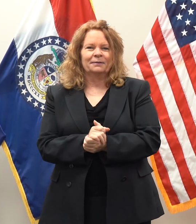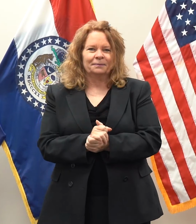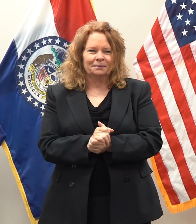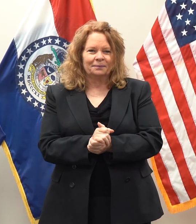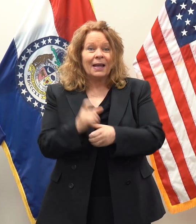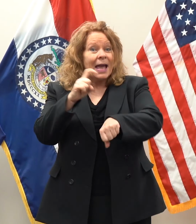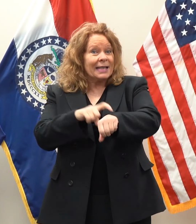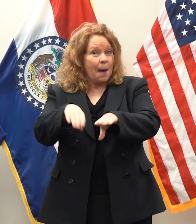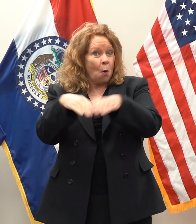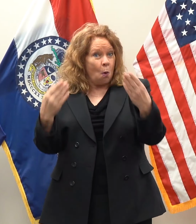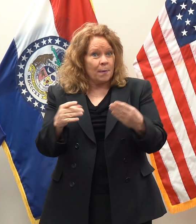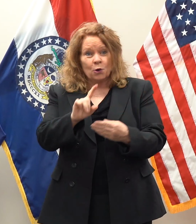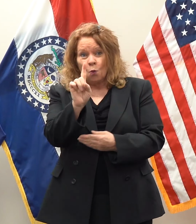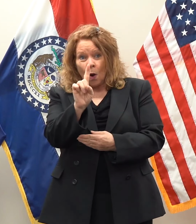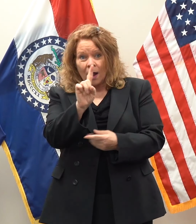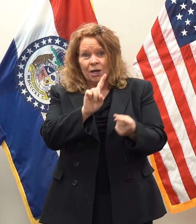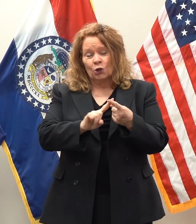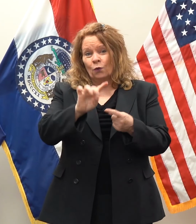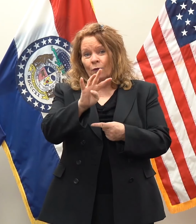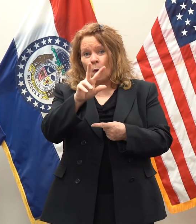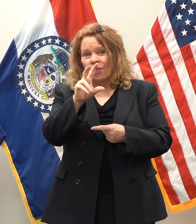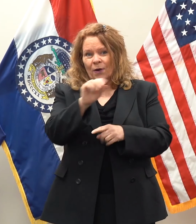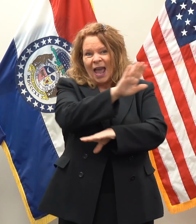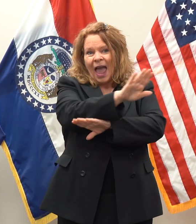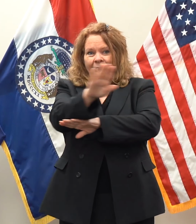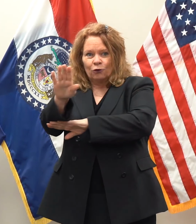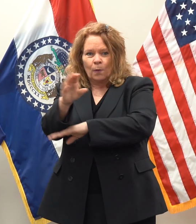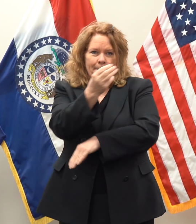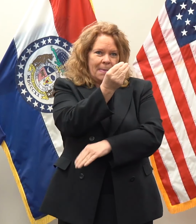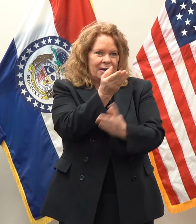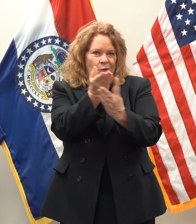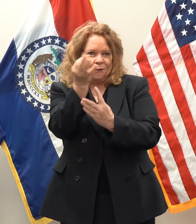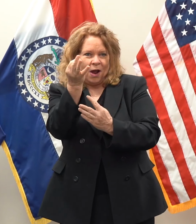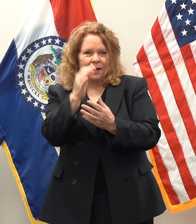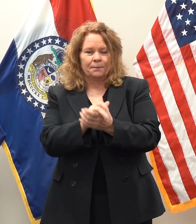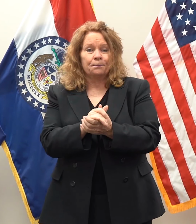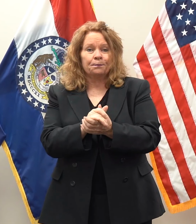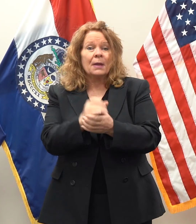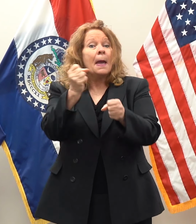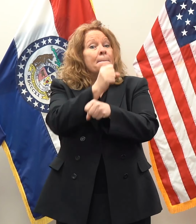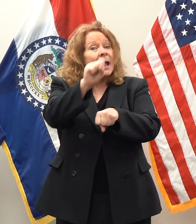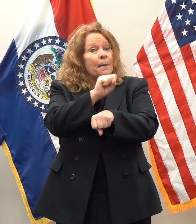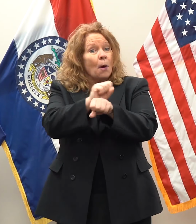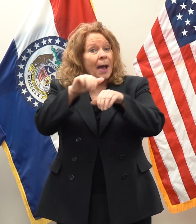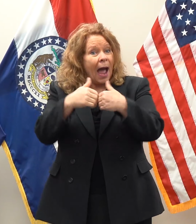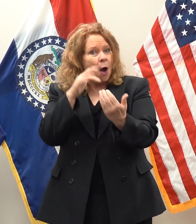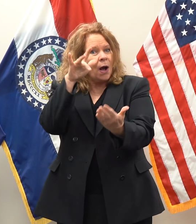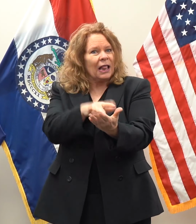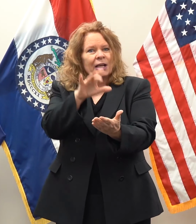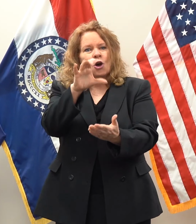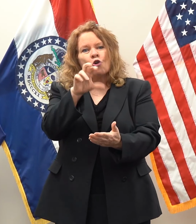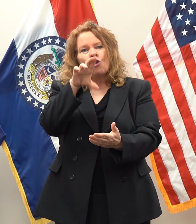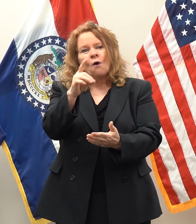The hours are from 1 to 4:30 in the afternoon, Monday through Friday. You may make appointments by clicking on the COVID-19